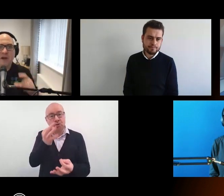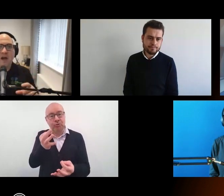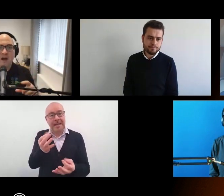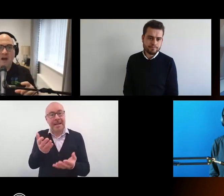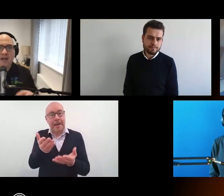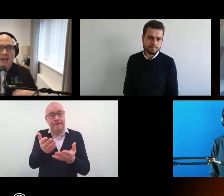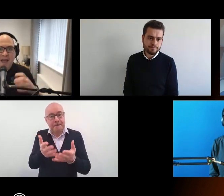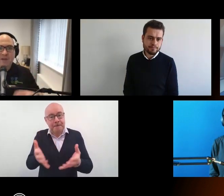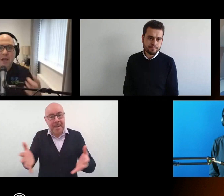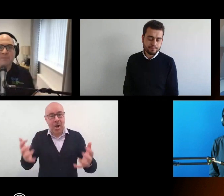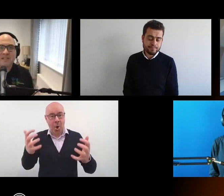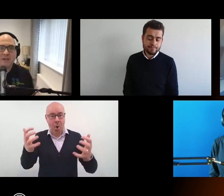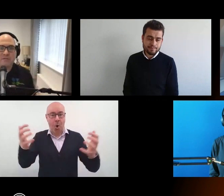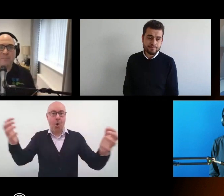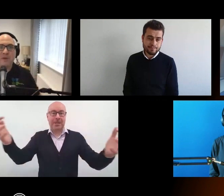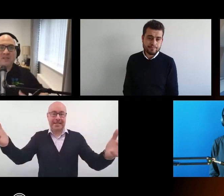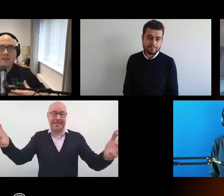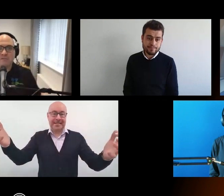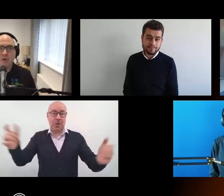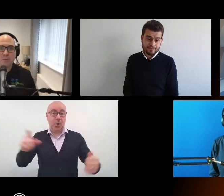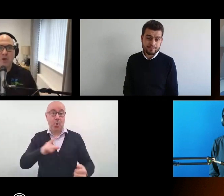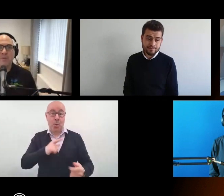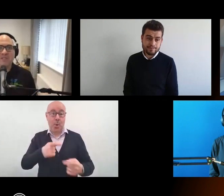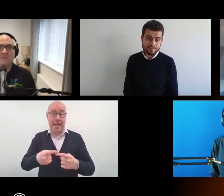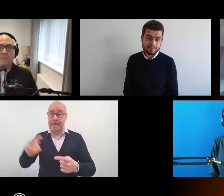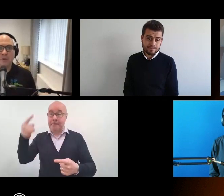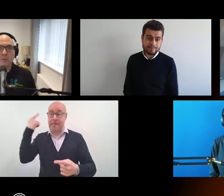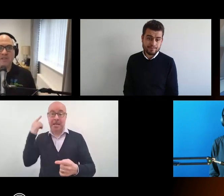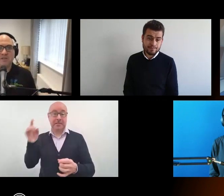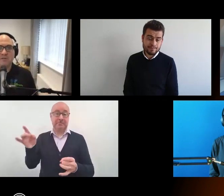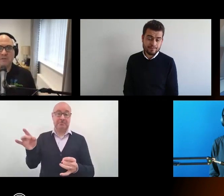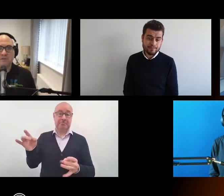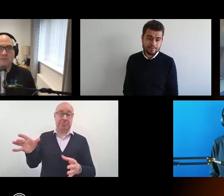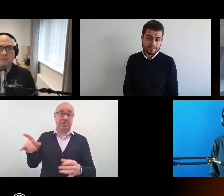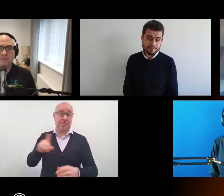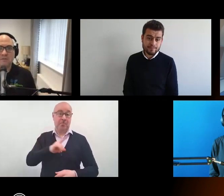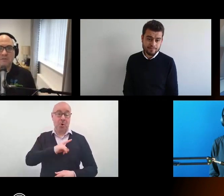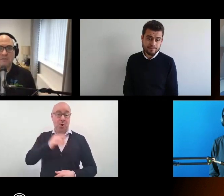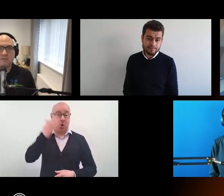thus far haven't come to their event because they feel prohibited from doing so?